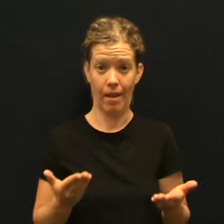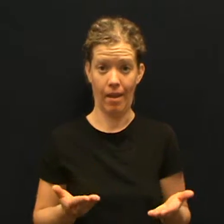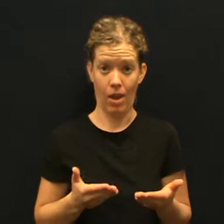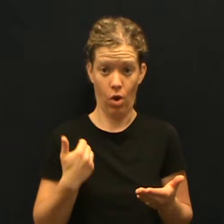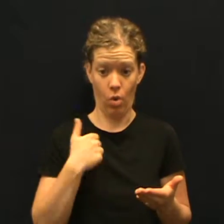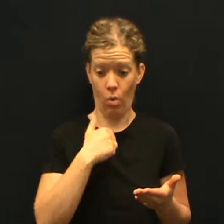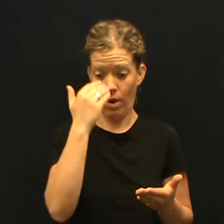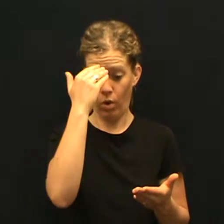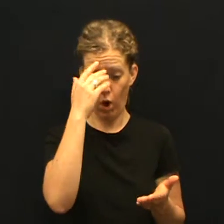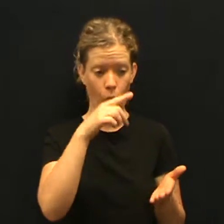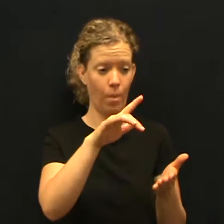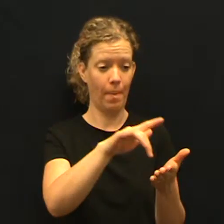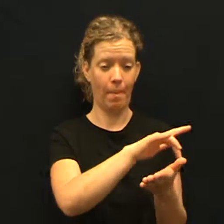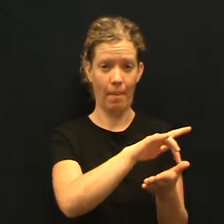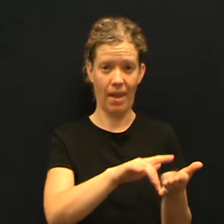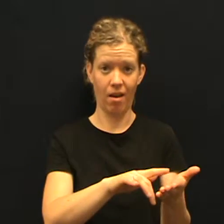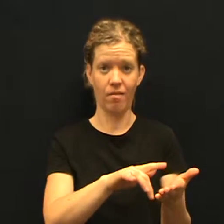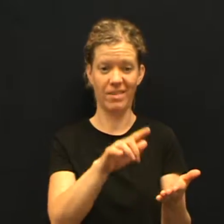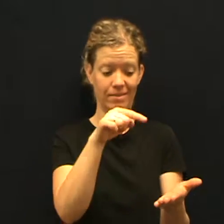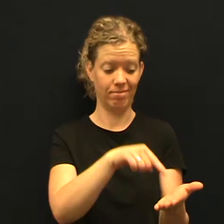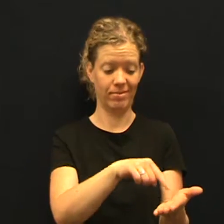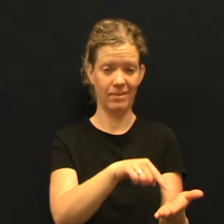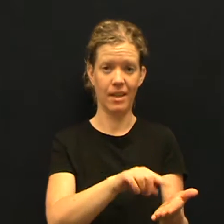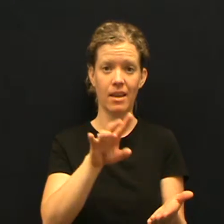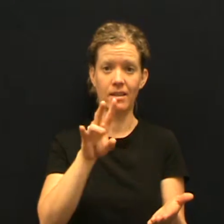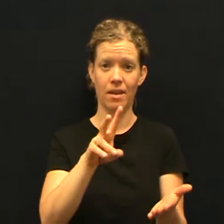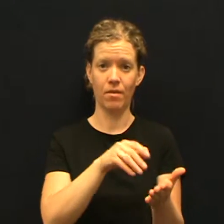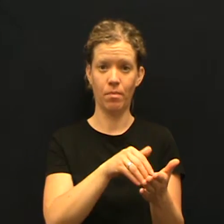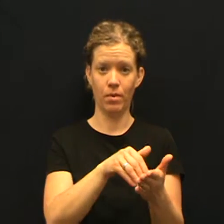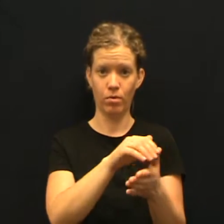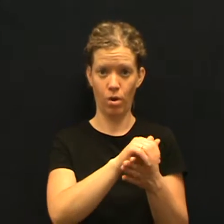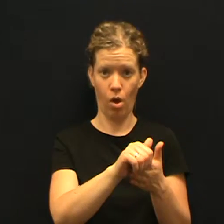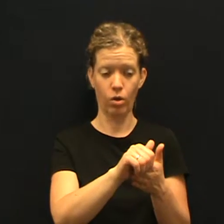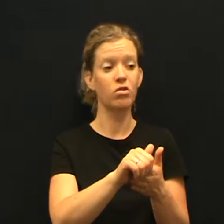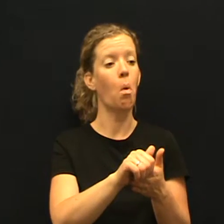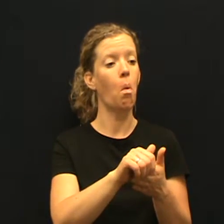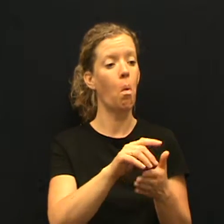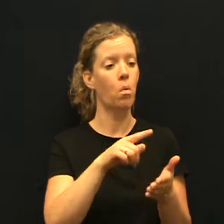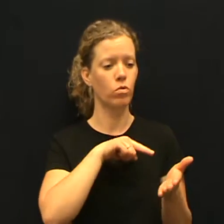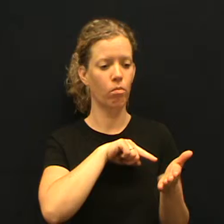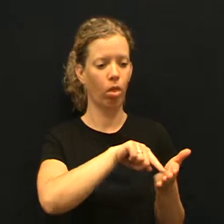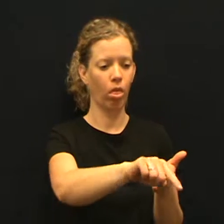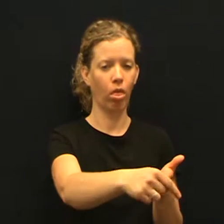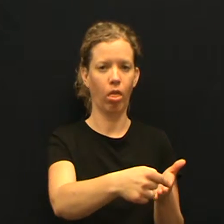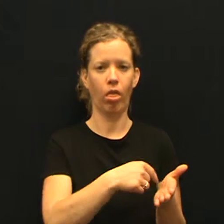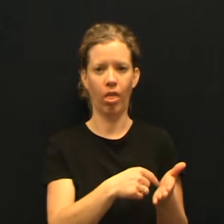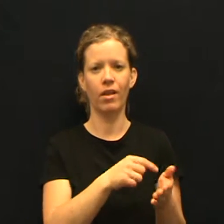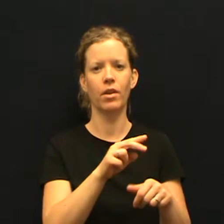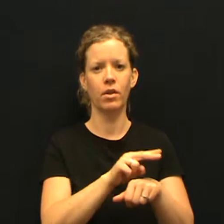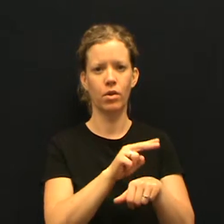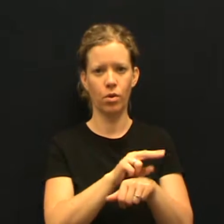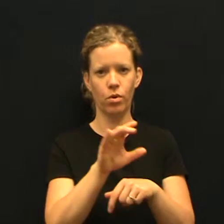$7 million. So that repayment is going to be a use of cash under the